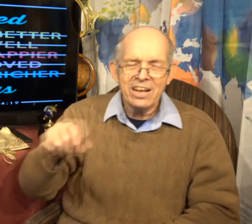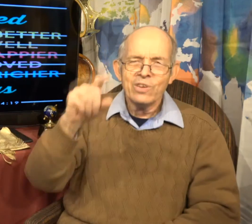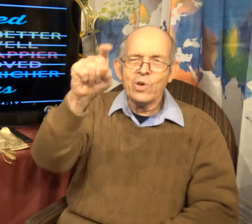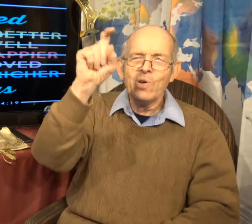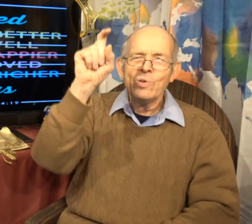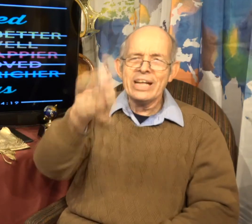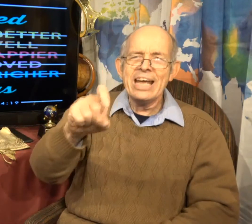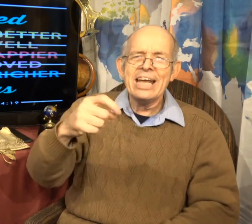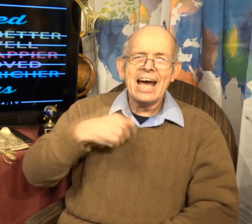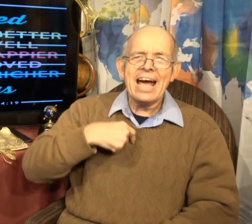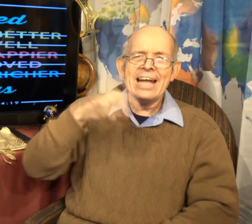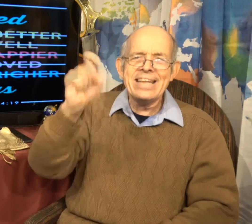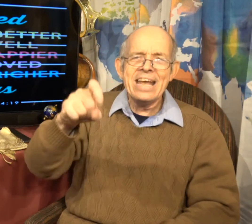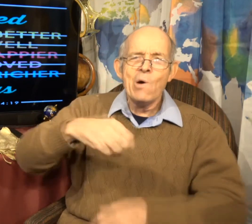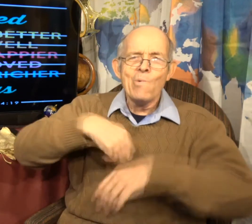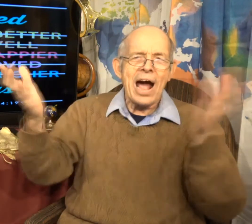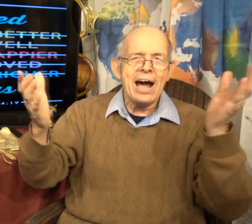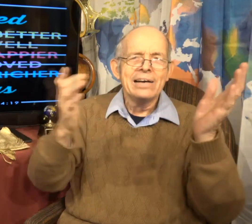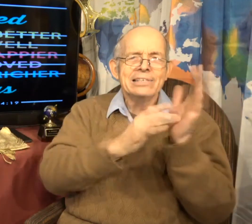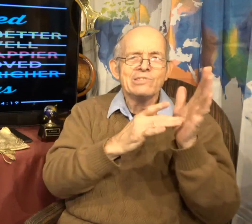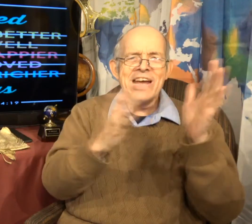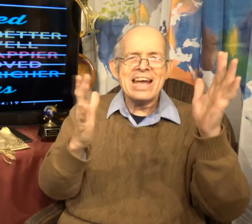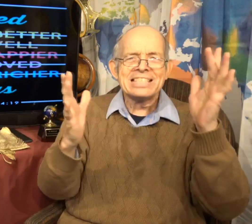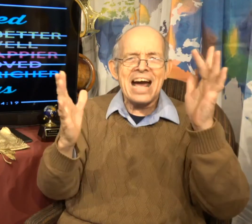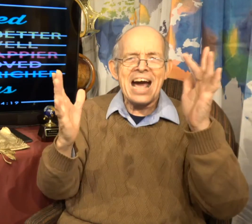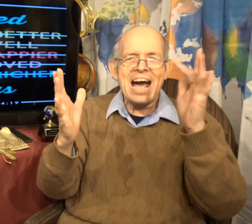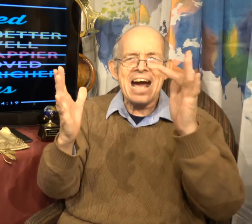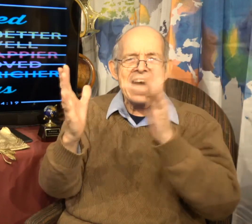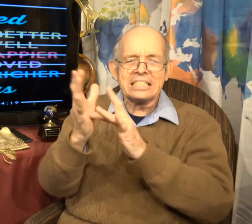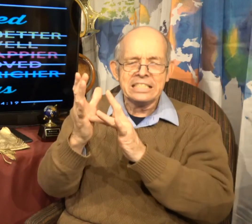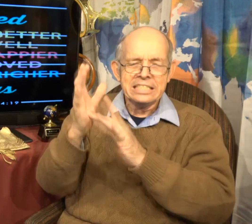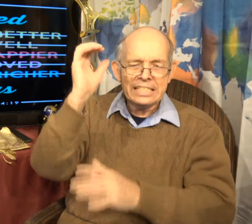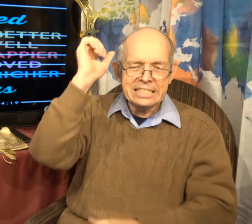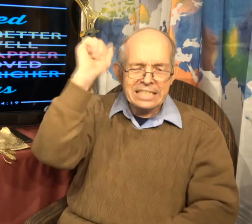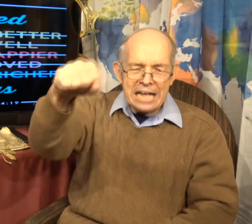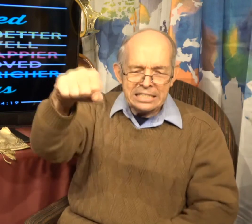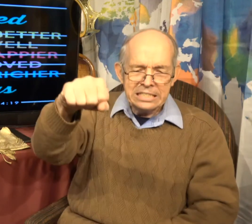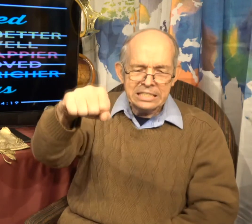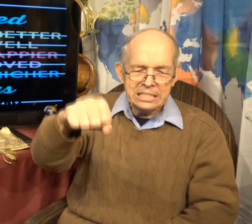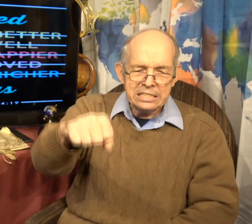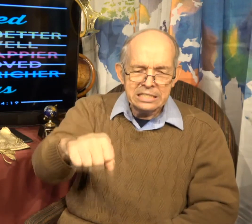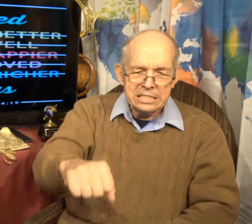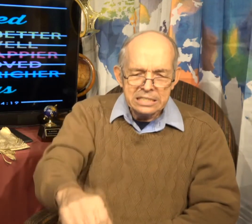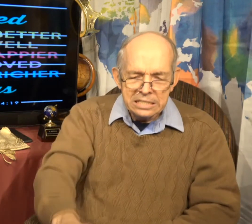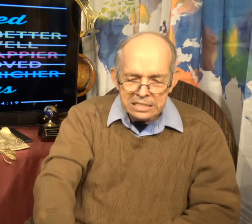You need any rock. Jesus! Yes!